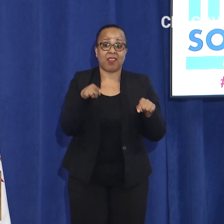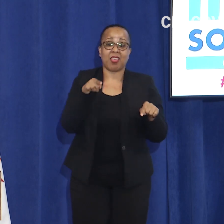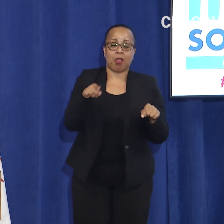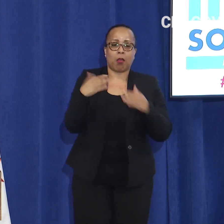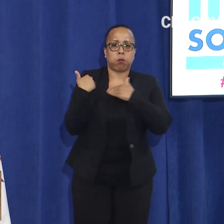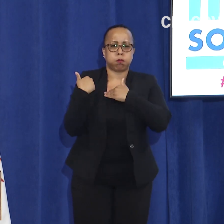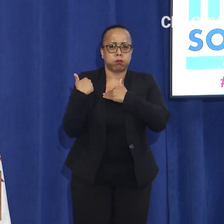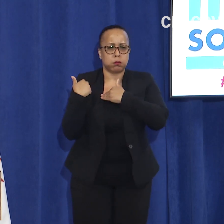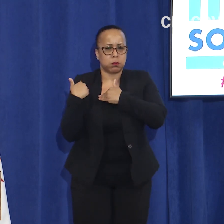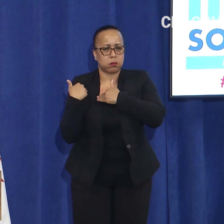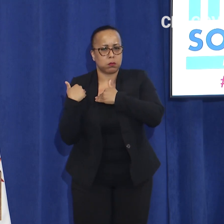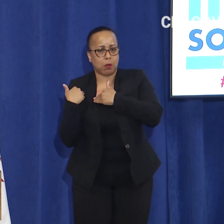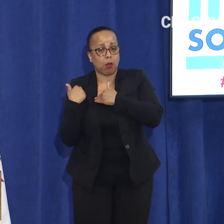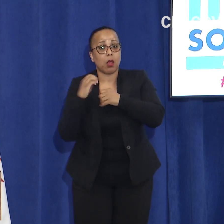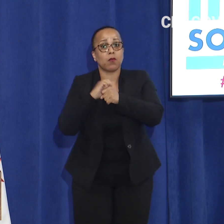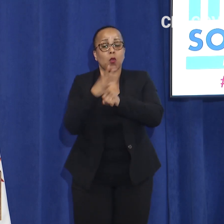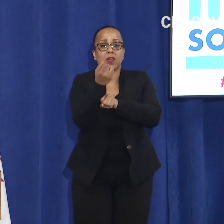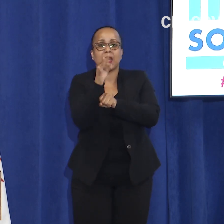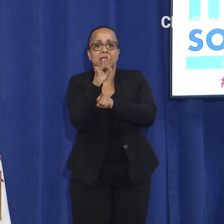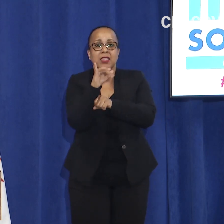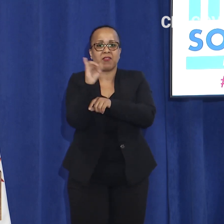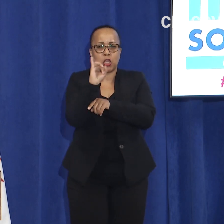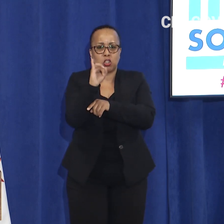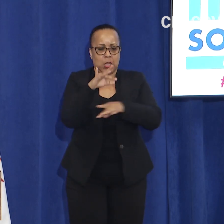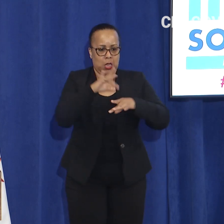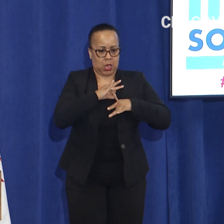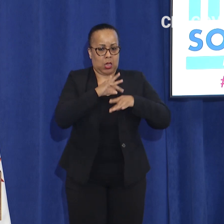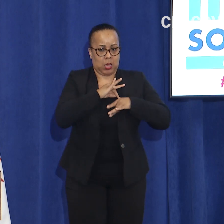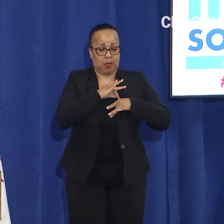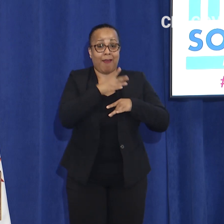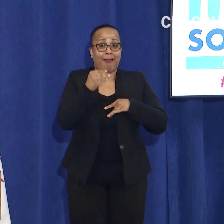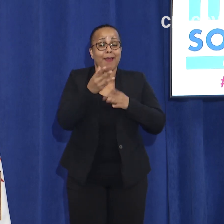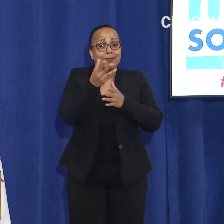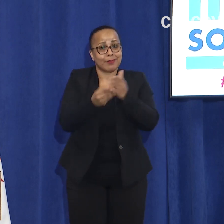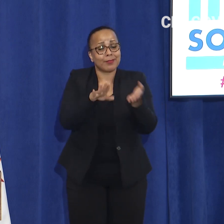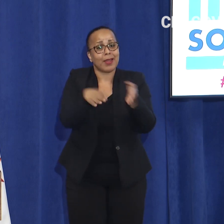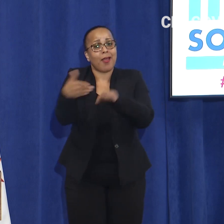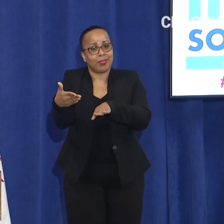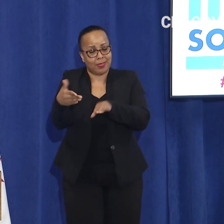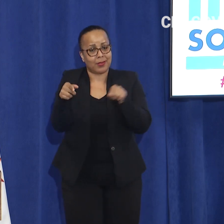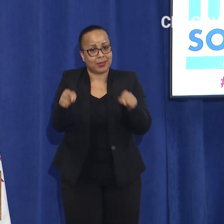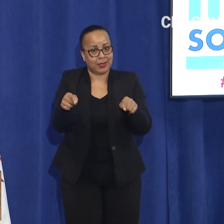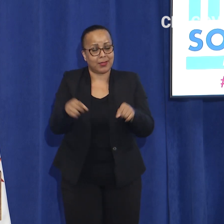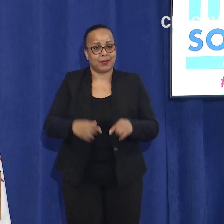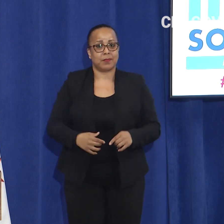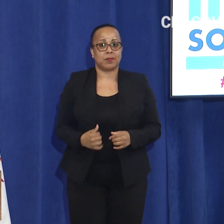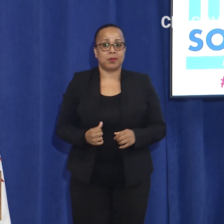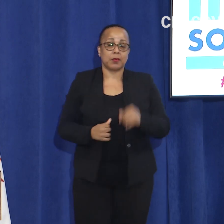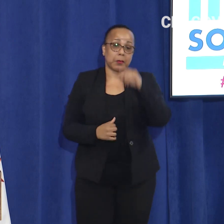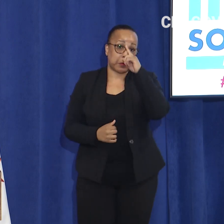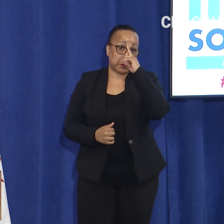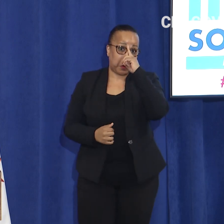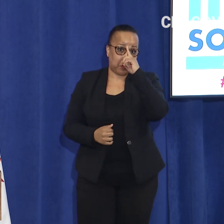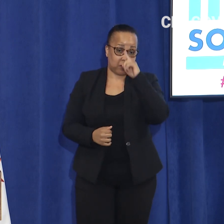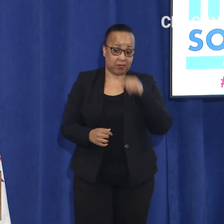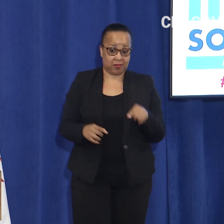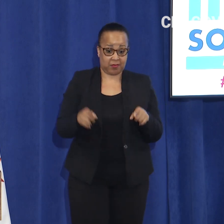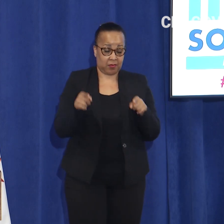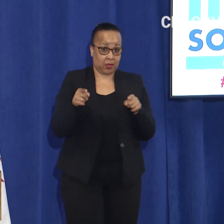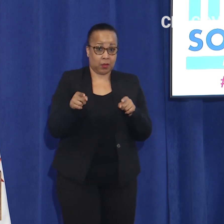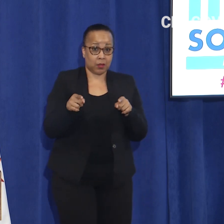the brunt of COVID-19 infections and deaths. This is absolutely